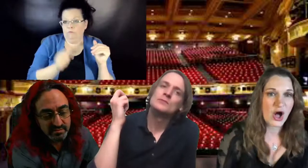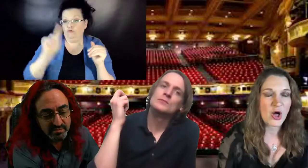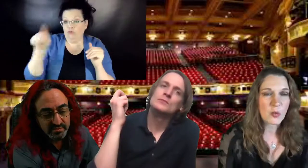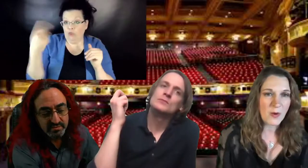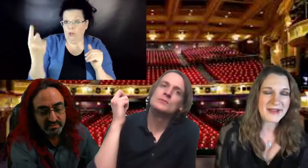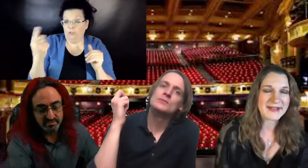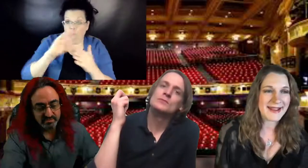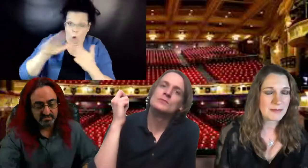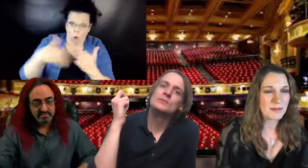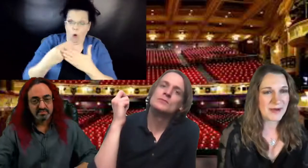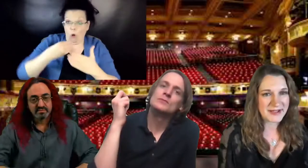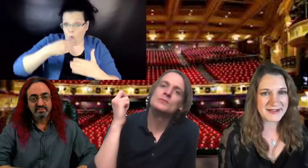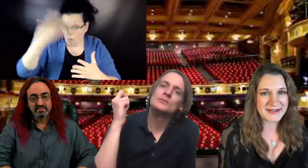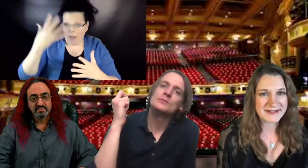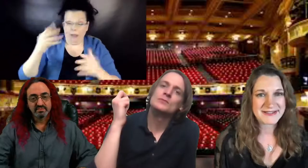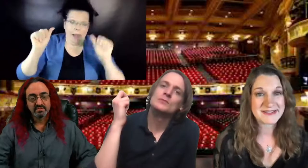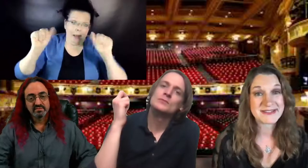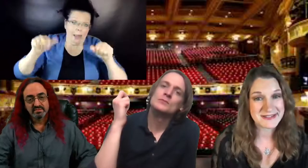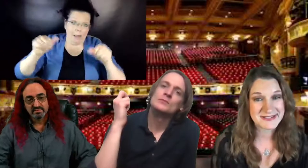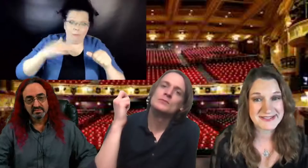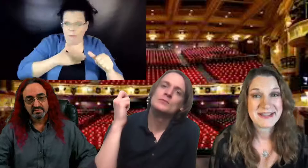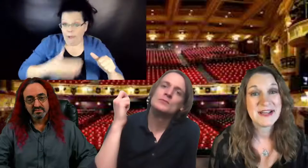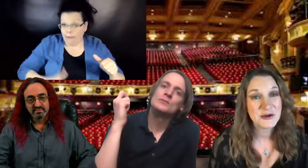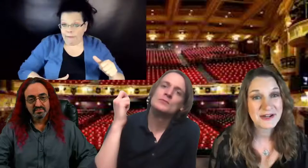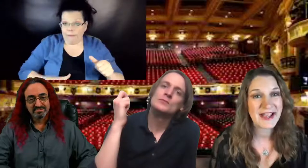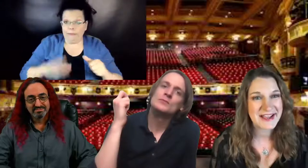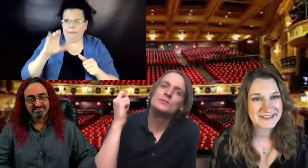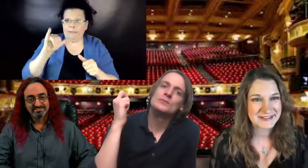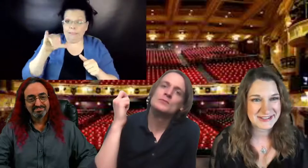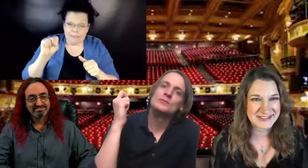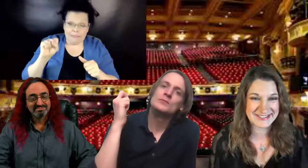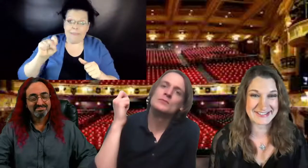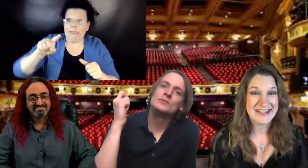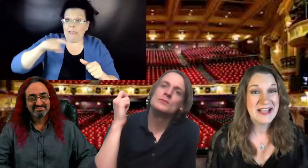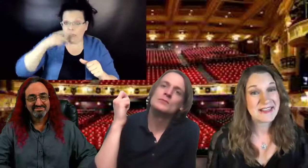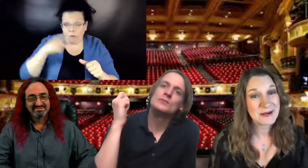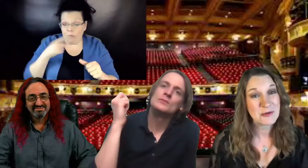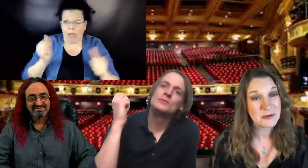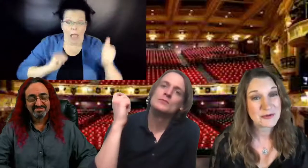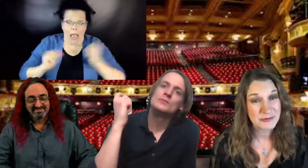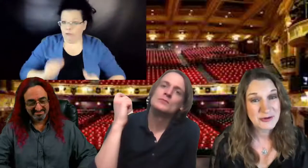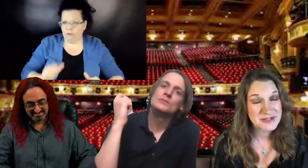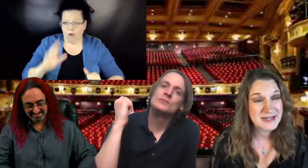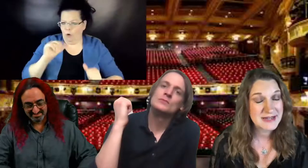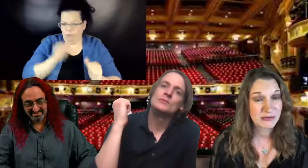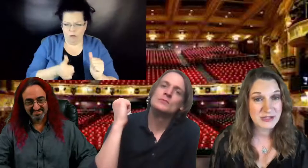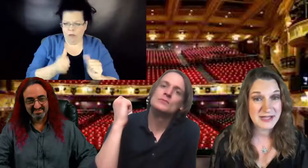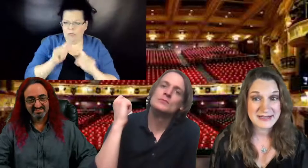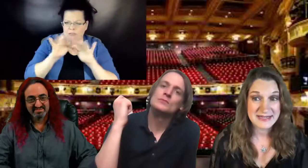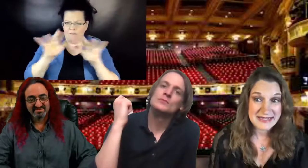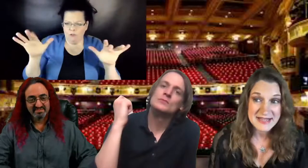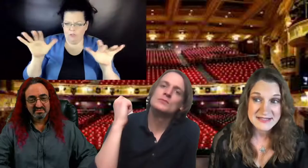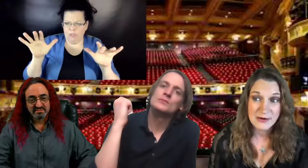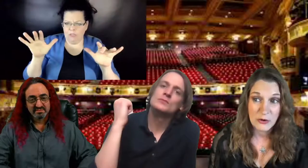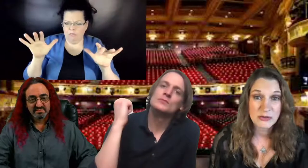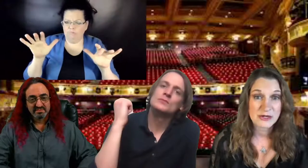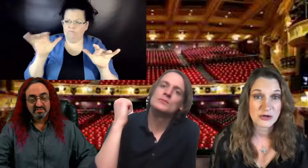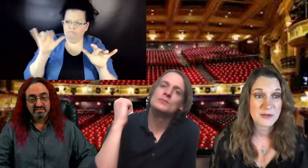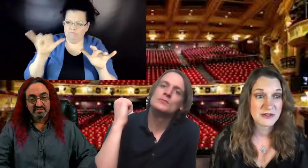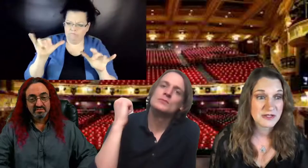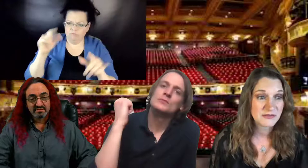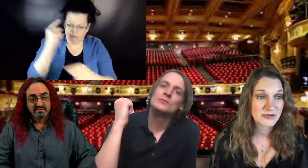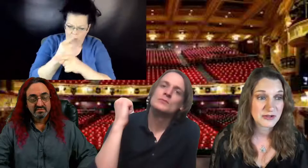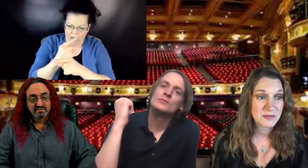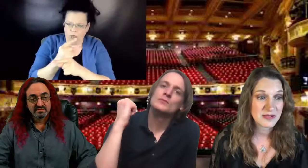just all white, able-bodied, cis hearing actors that the diversity realized that, yes, not only